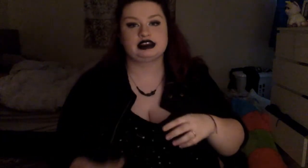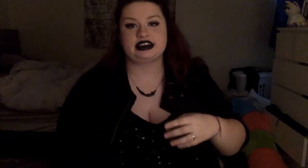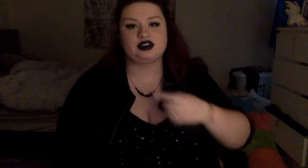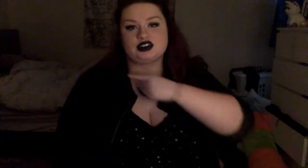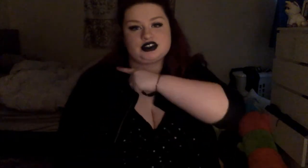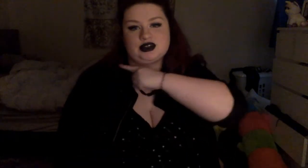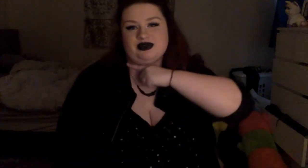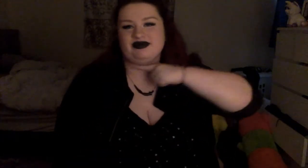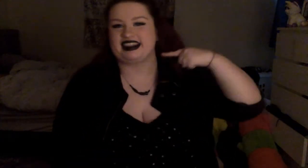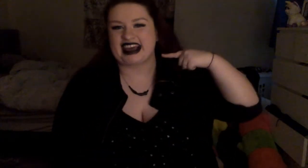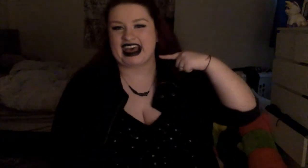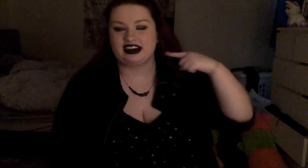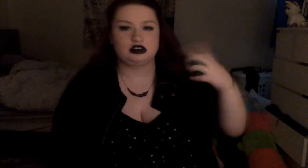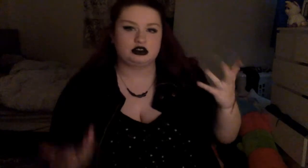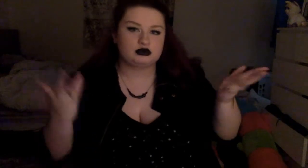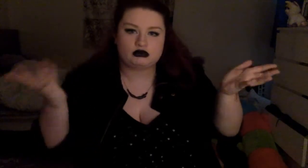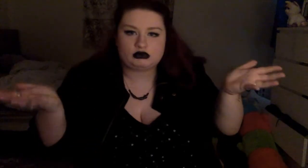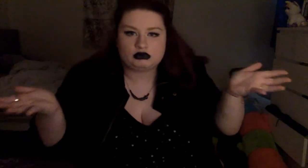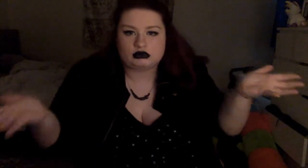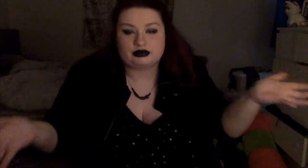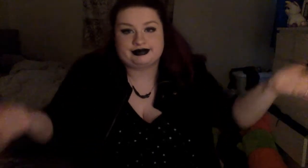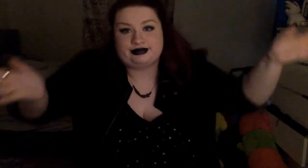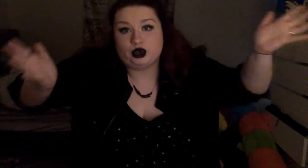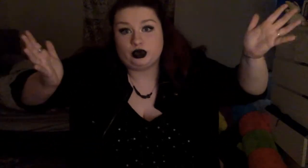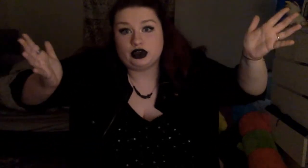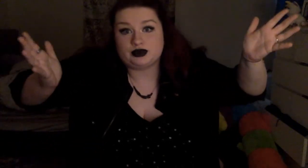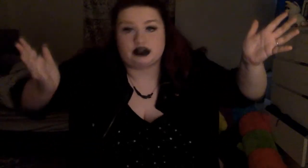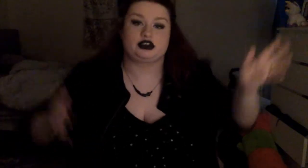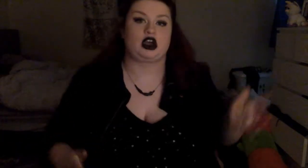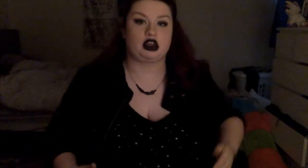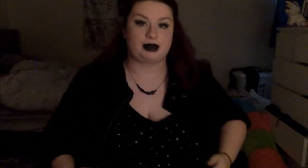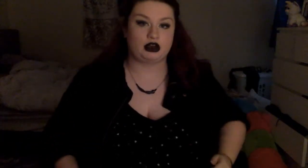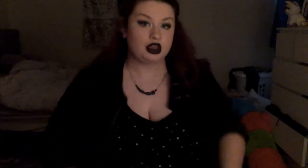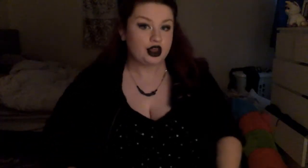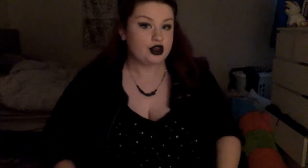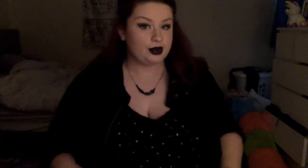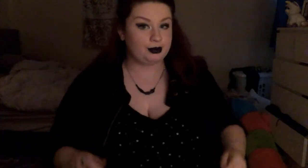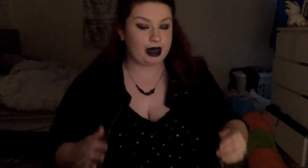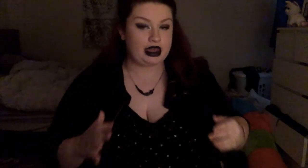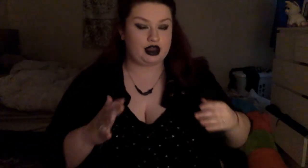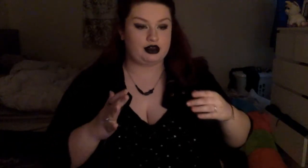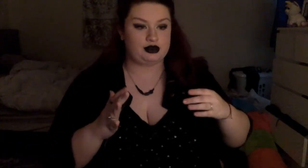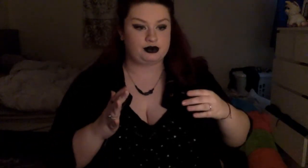if you just do that, who knows what you're talking about. But